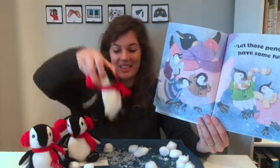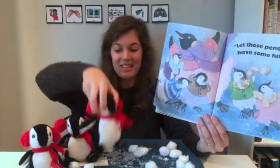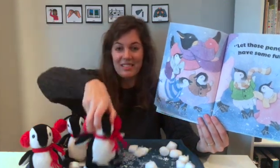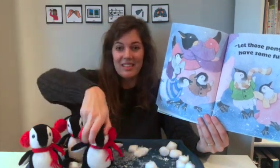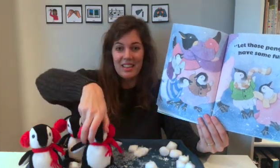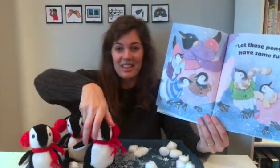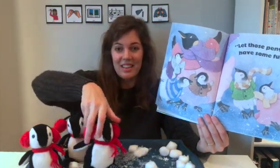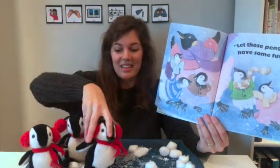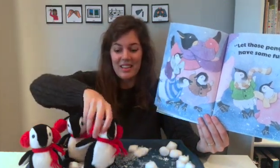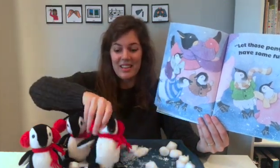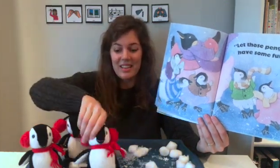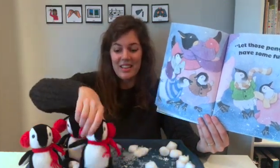1 and 2 and 3.